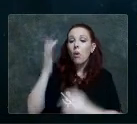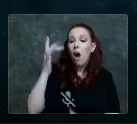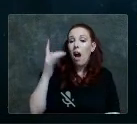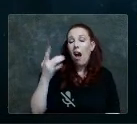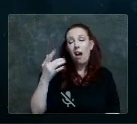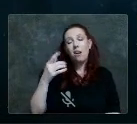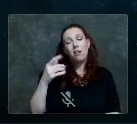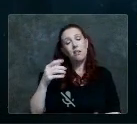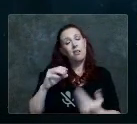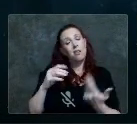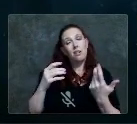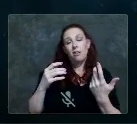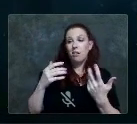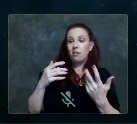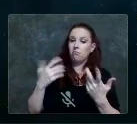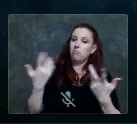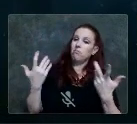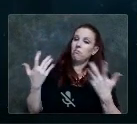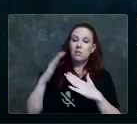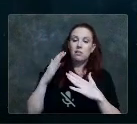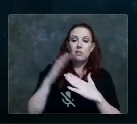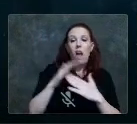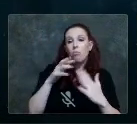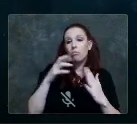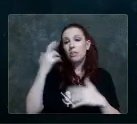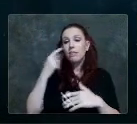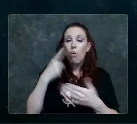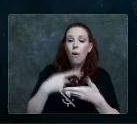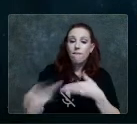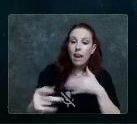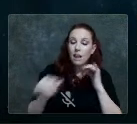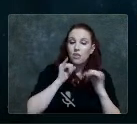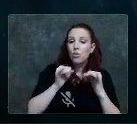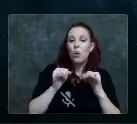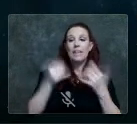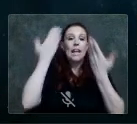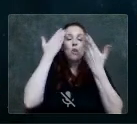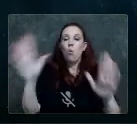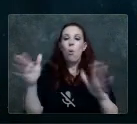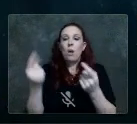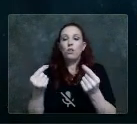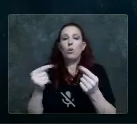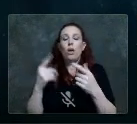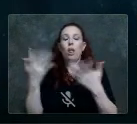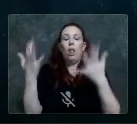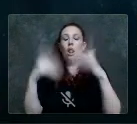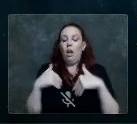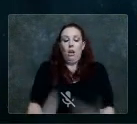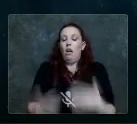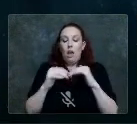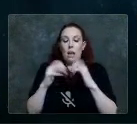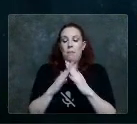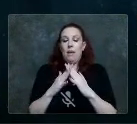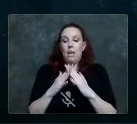fail an interview is that they don't know what they're doing. They go to the implementation stage and it's a mess. Because if you don't know what you're doing, it's going